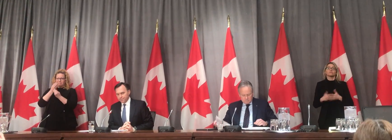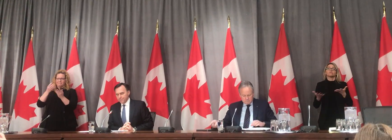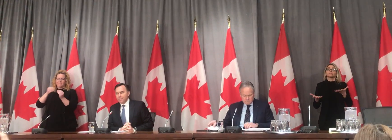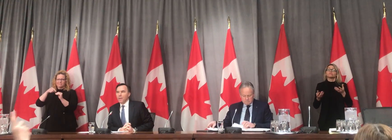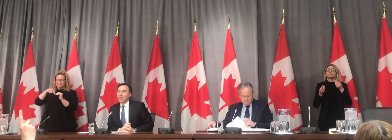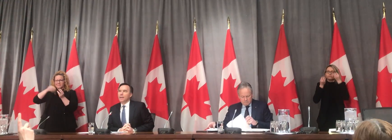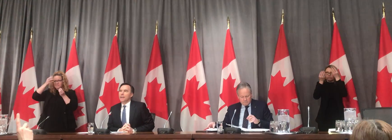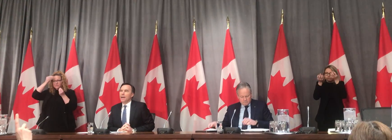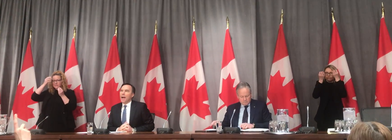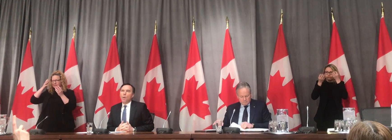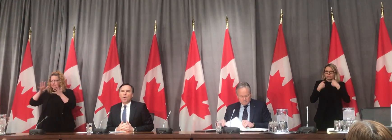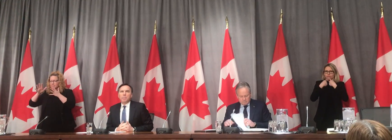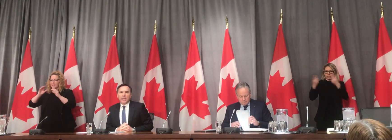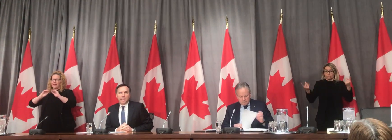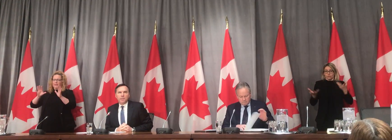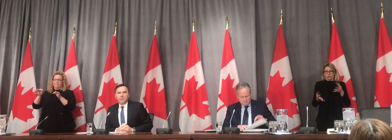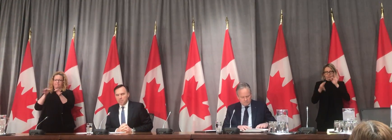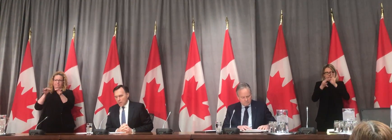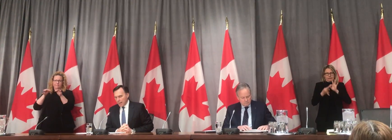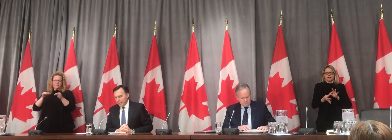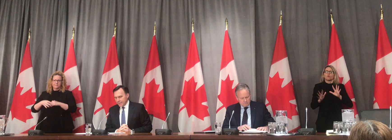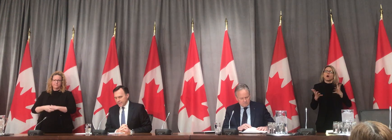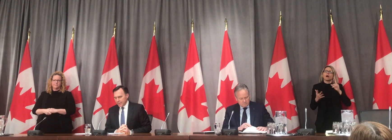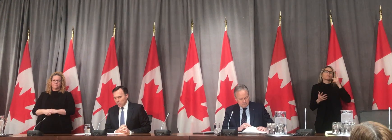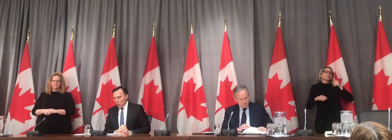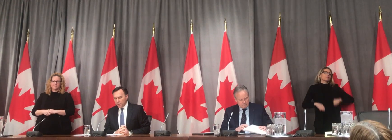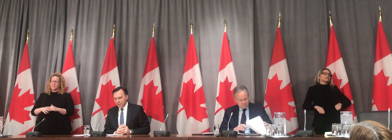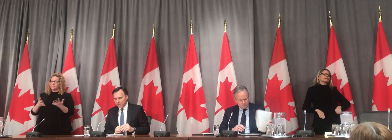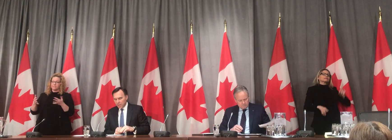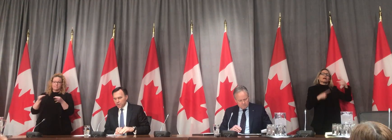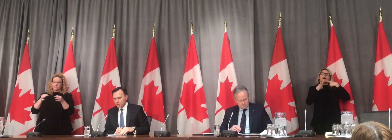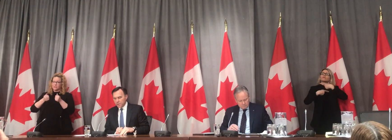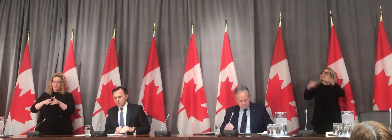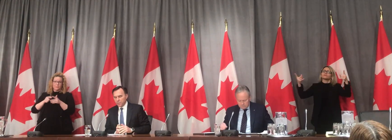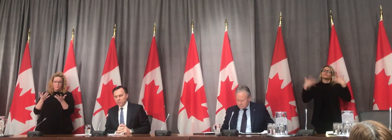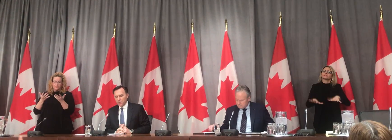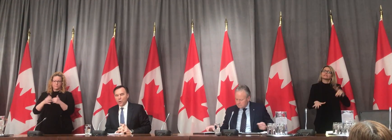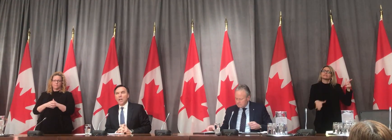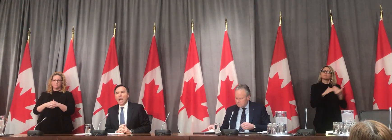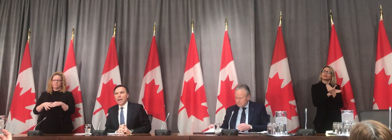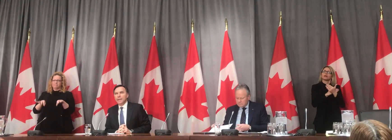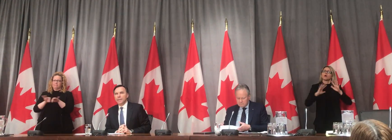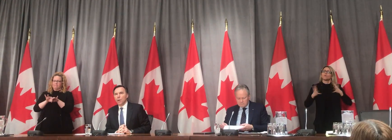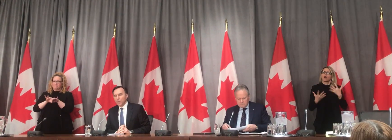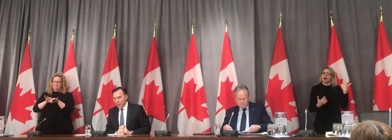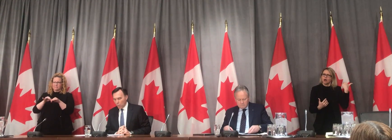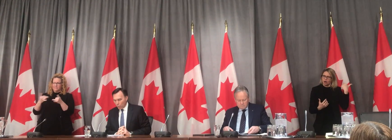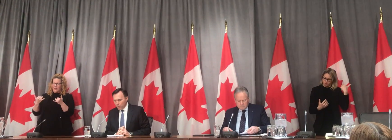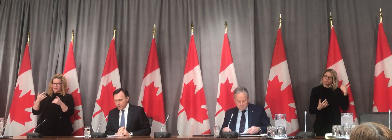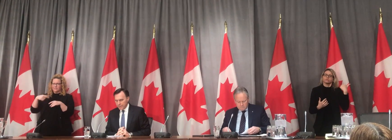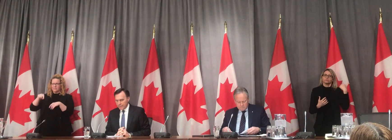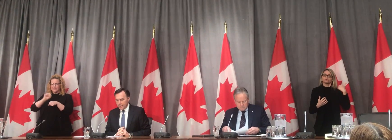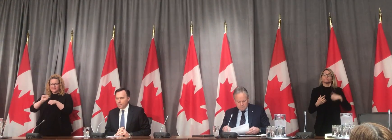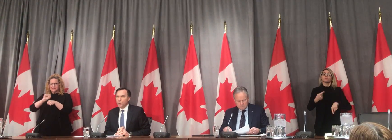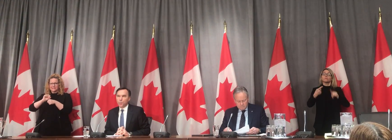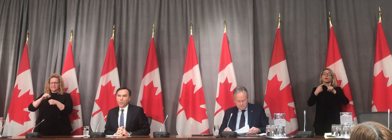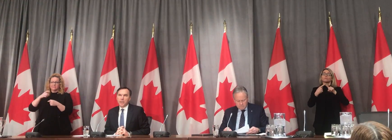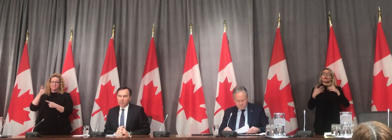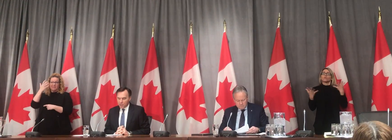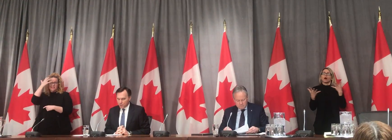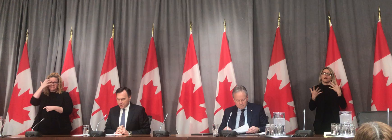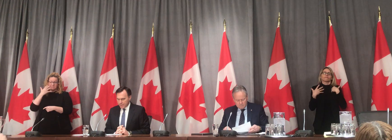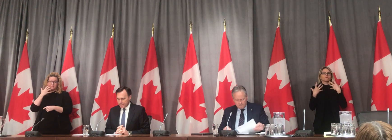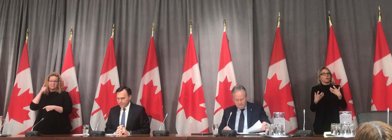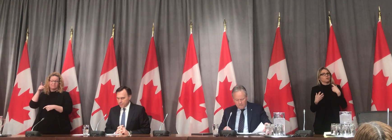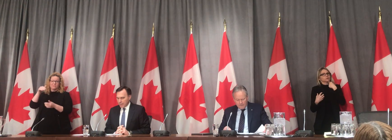morning. I want to begin by acknowledging the diligence of frontline healthcare workers who are